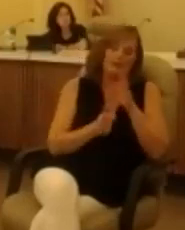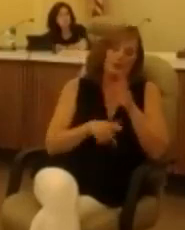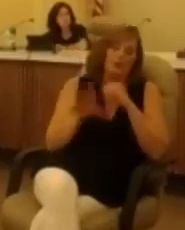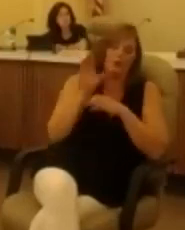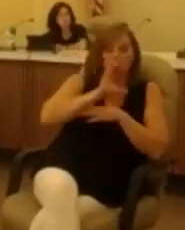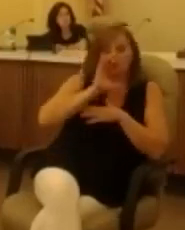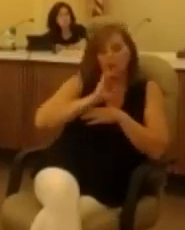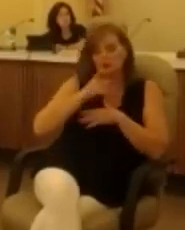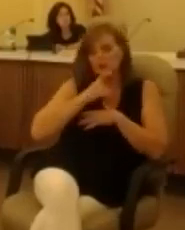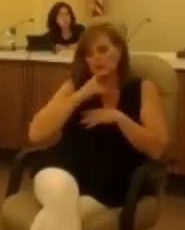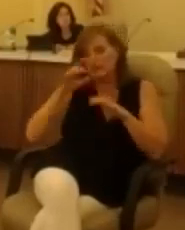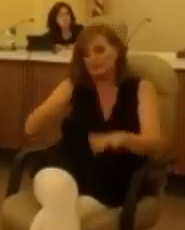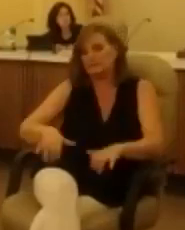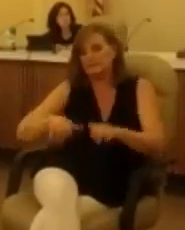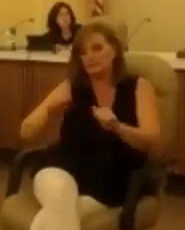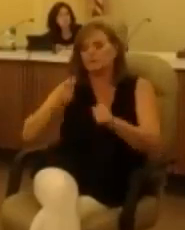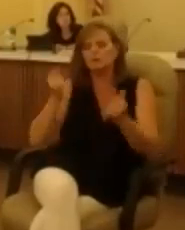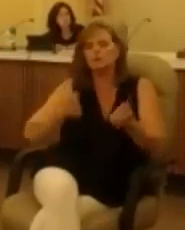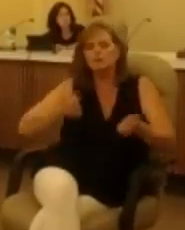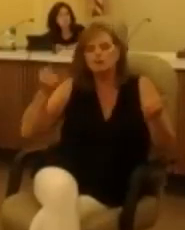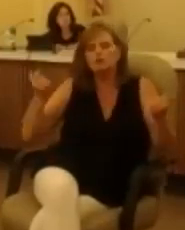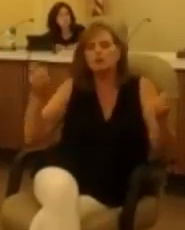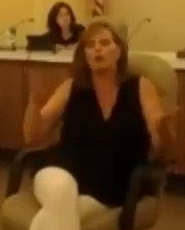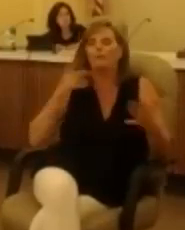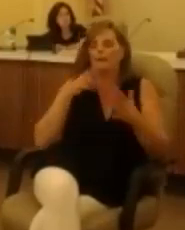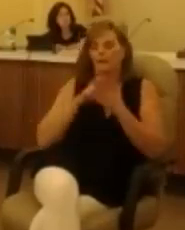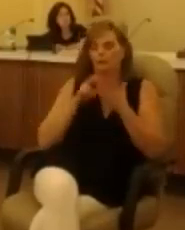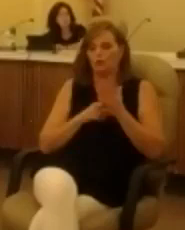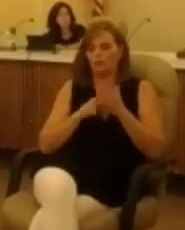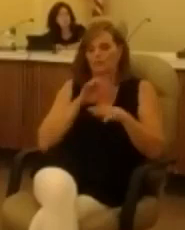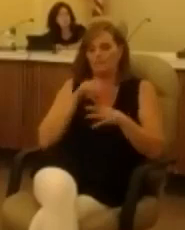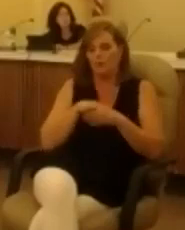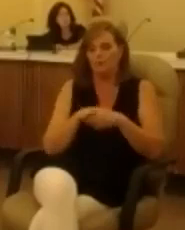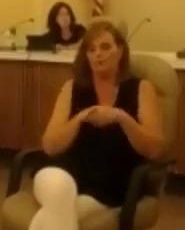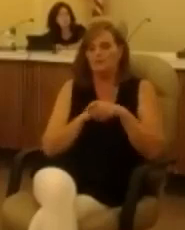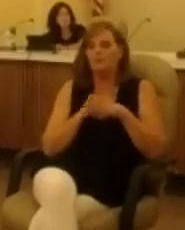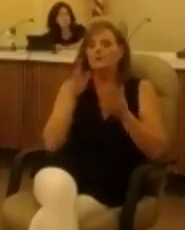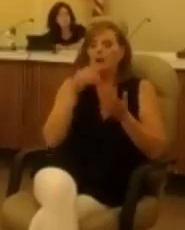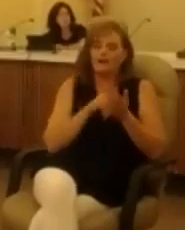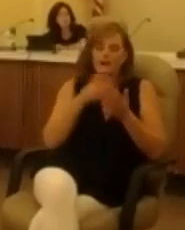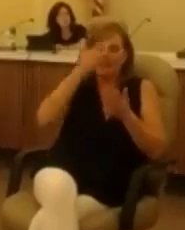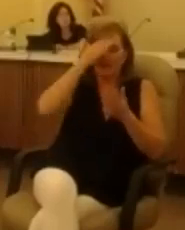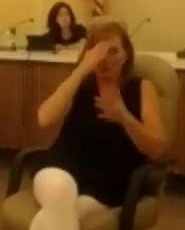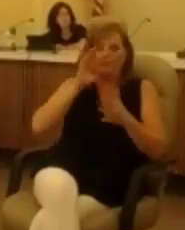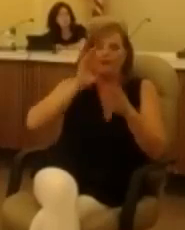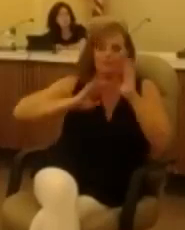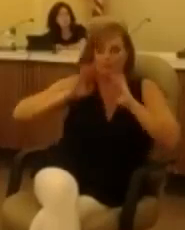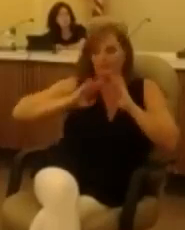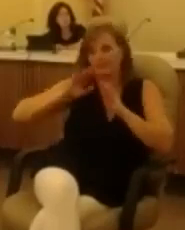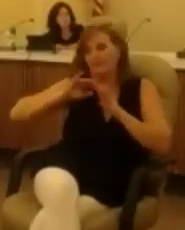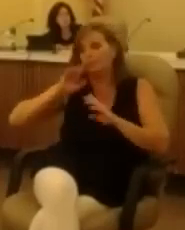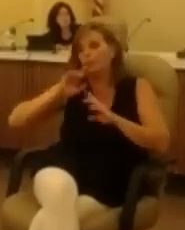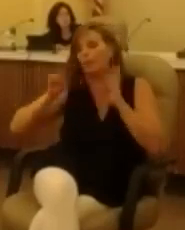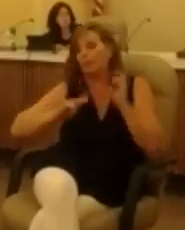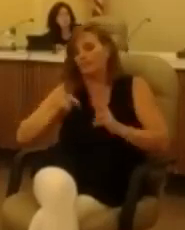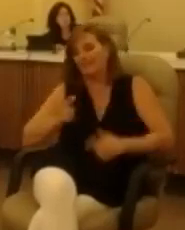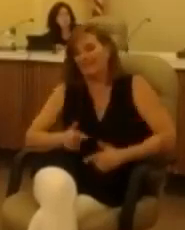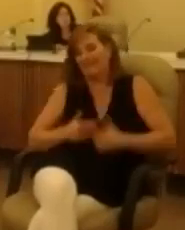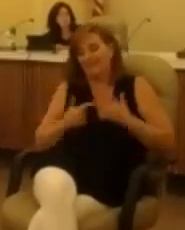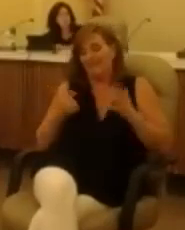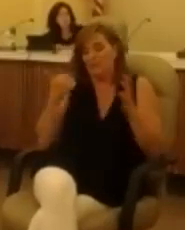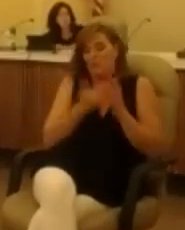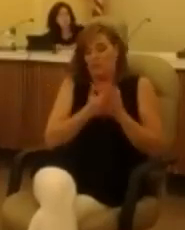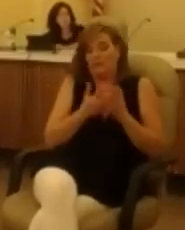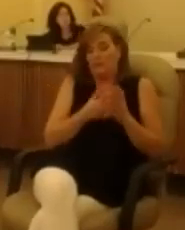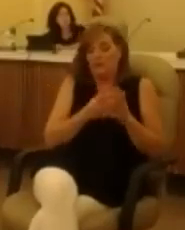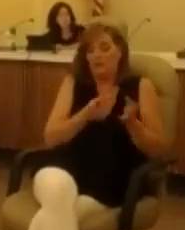whole bunch of rules in that regard. So again, I know it can be frustrating to the neighbors at the time it takes, but